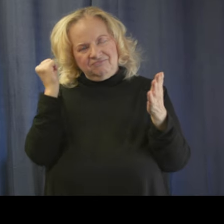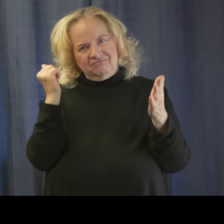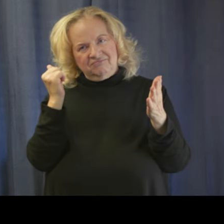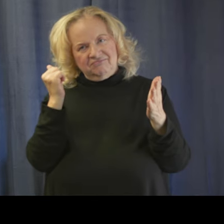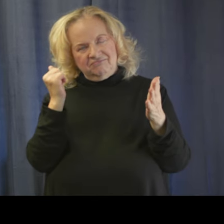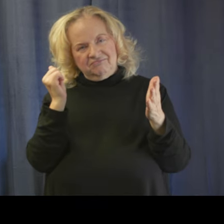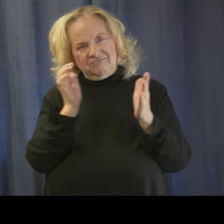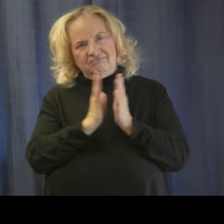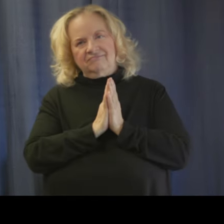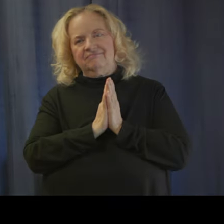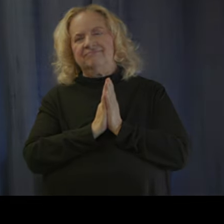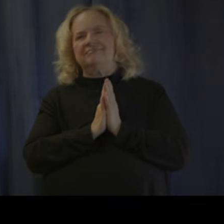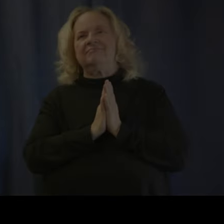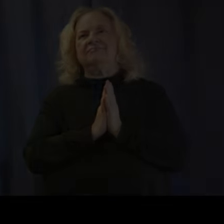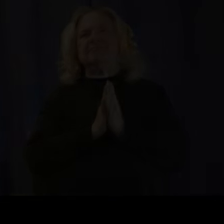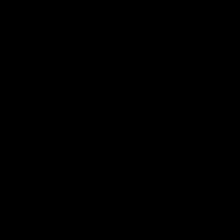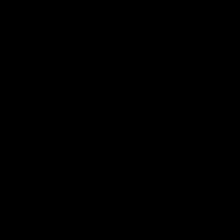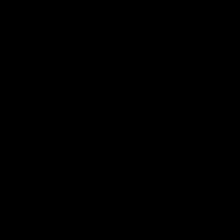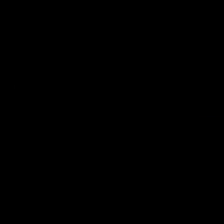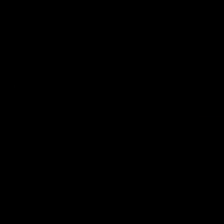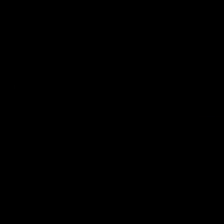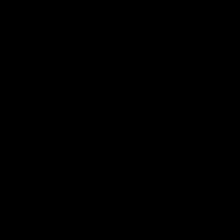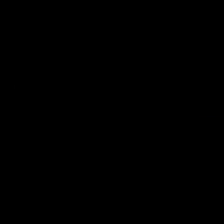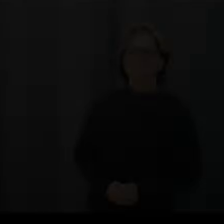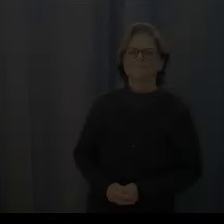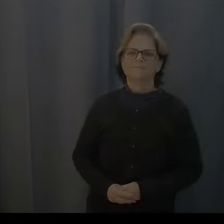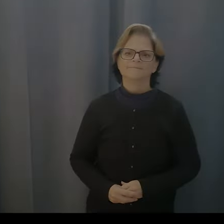name, amen.